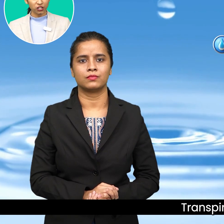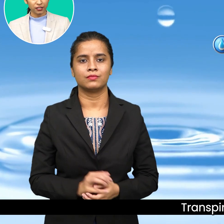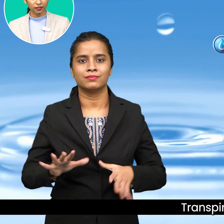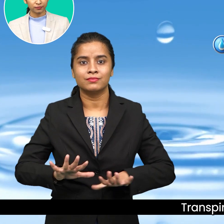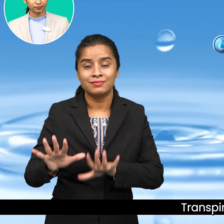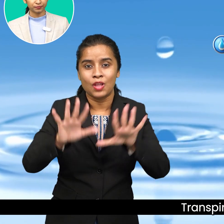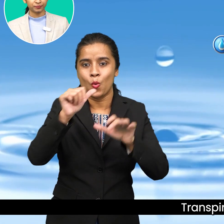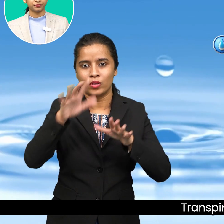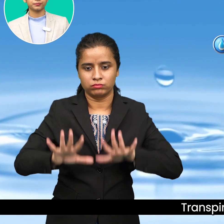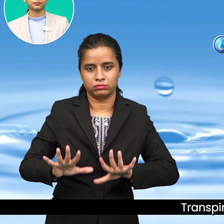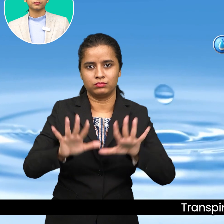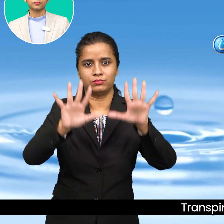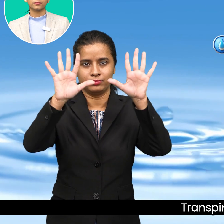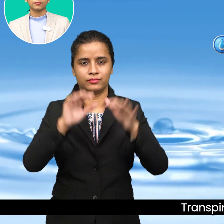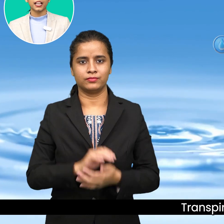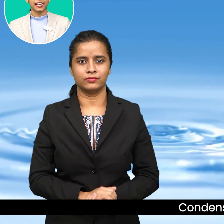transpiration,